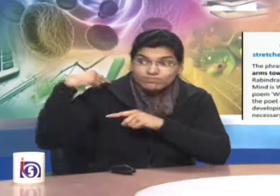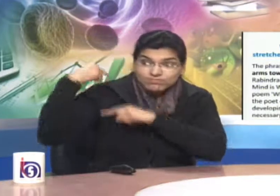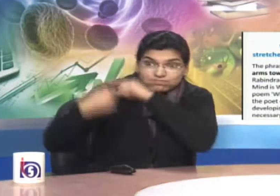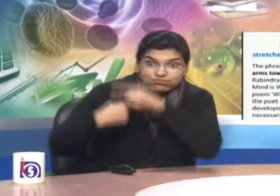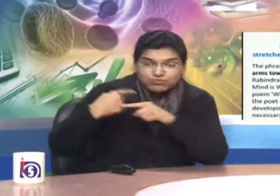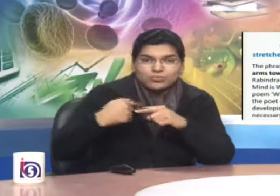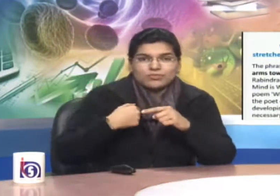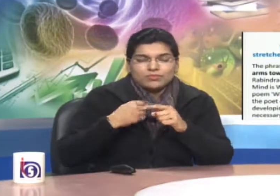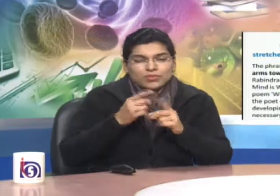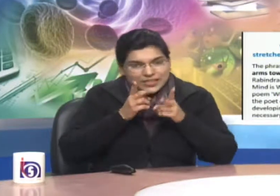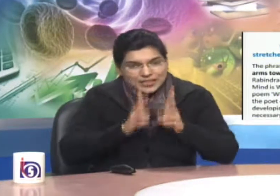and